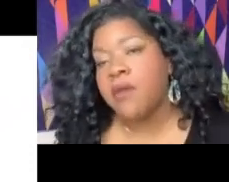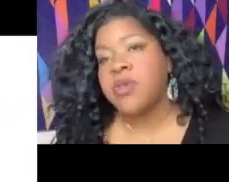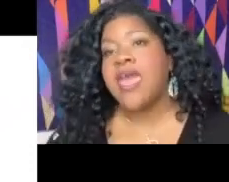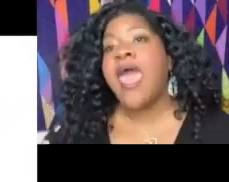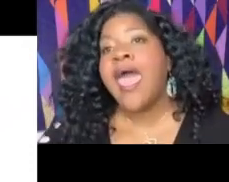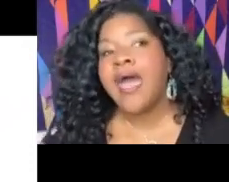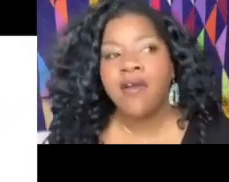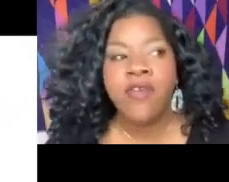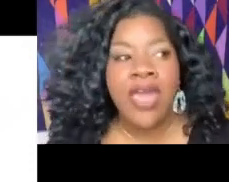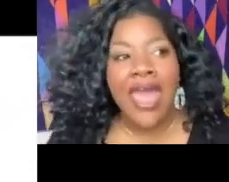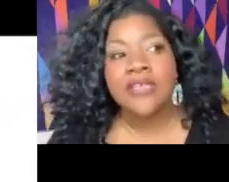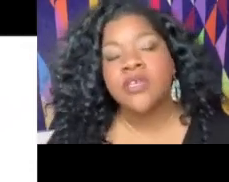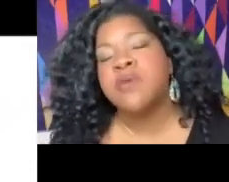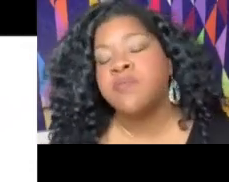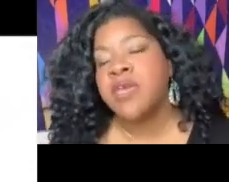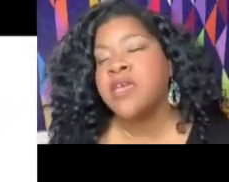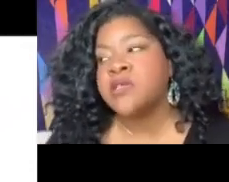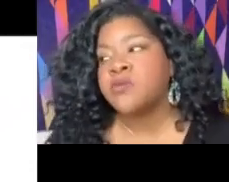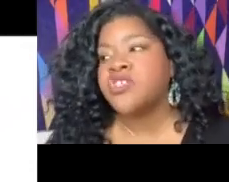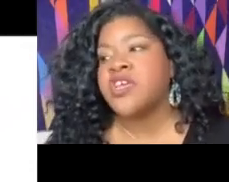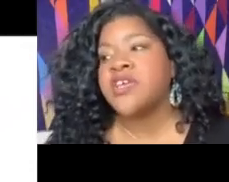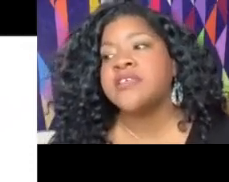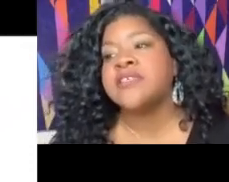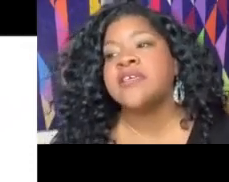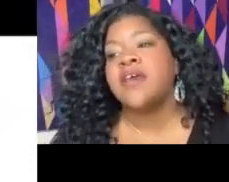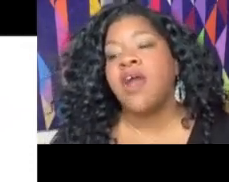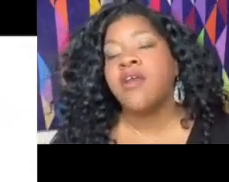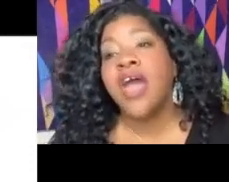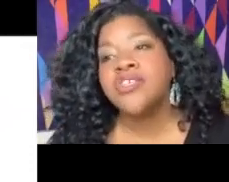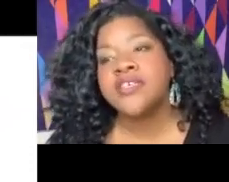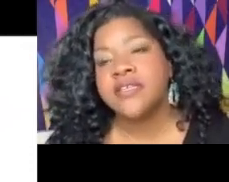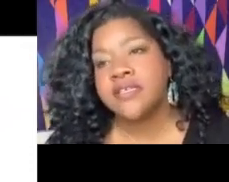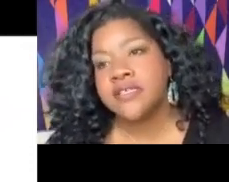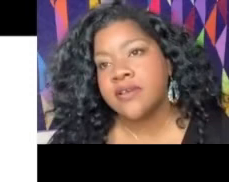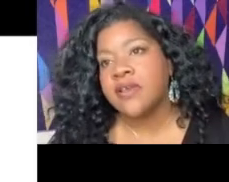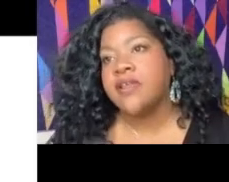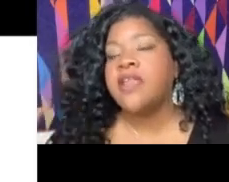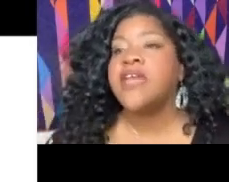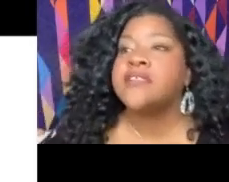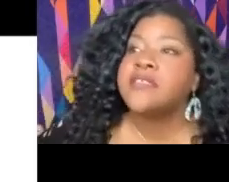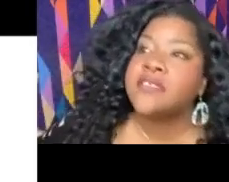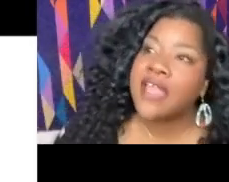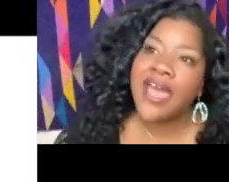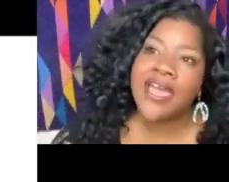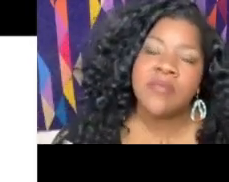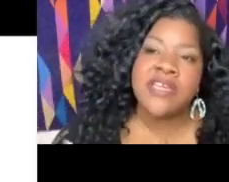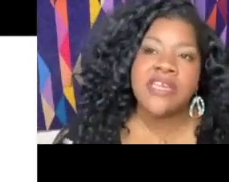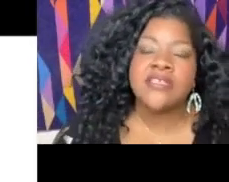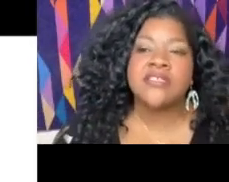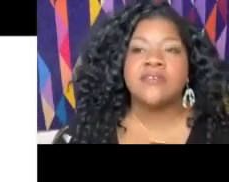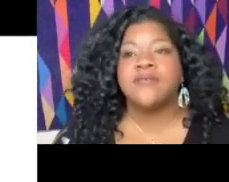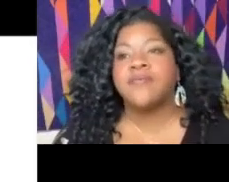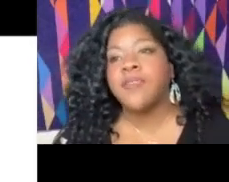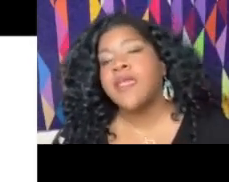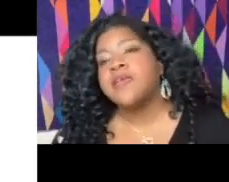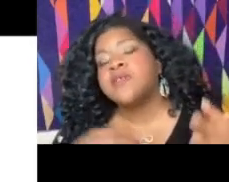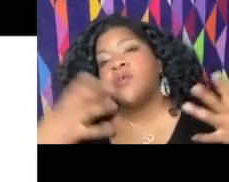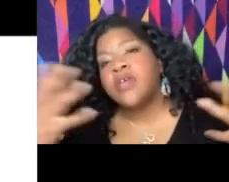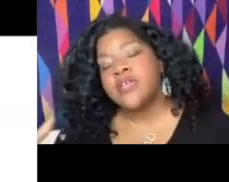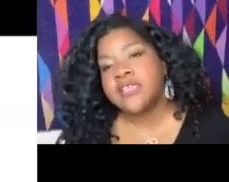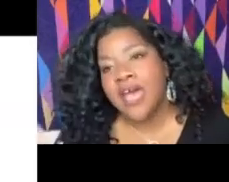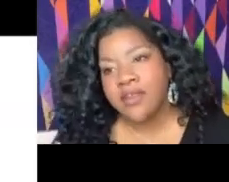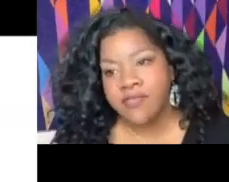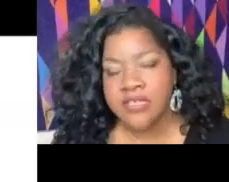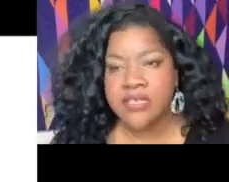material that we have as human beings, which is our consciousness. Next slide, please.